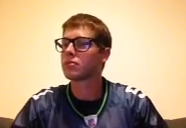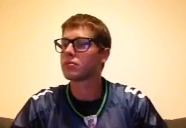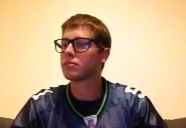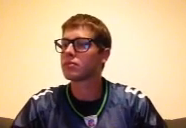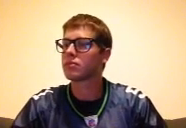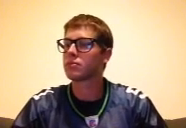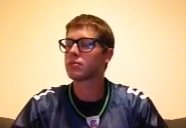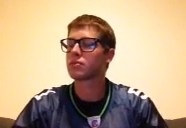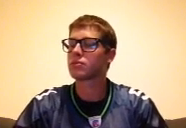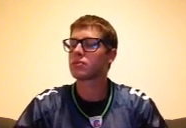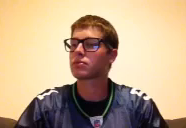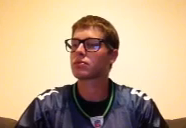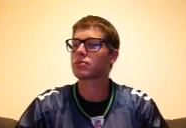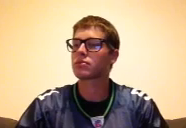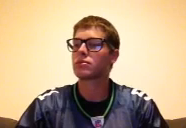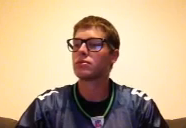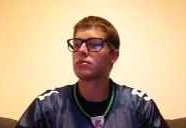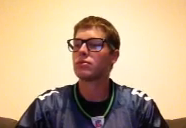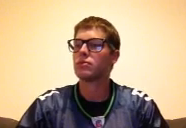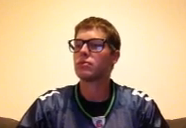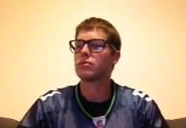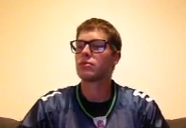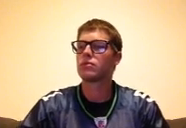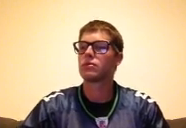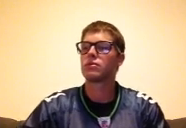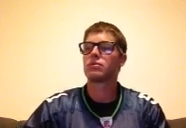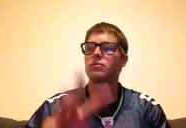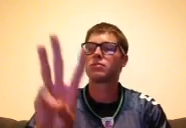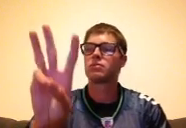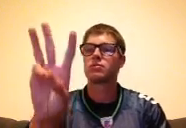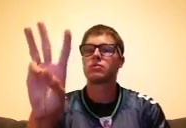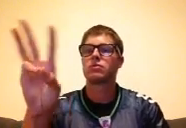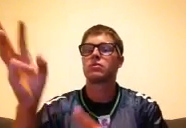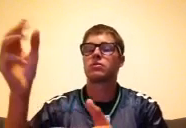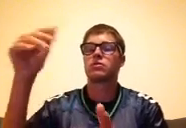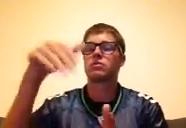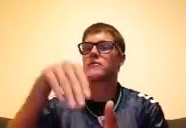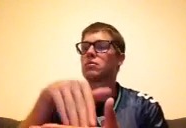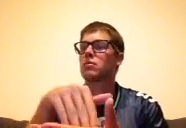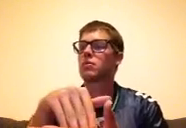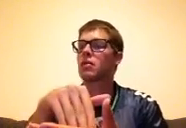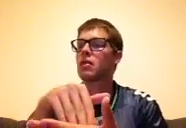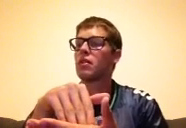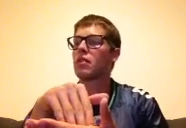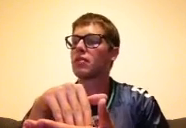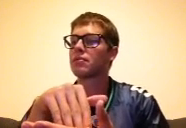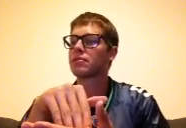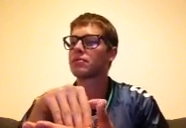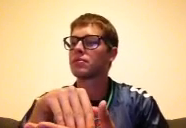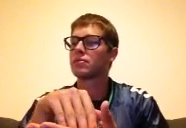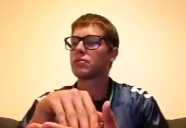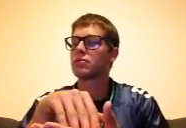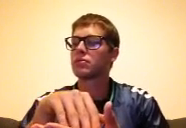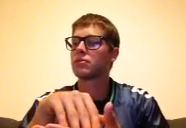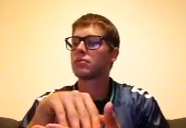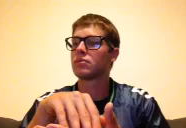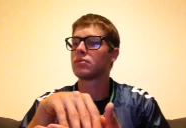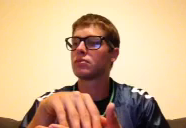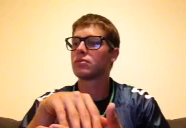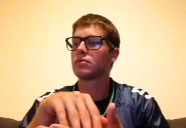thing. Oh, God, but I replaced some NFL officials at one time. By the way, Aaron Rodgers, now 0-5 all-time on the road